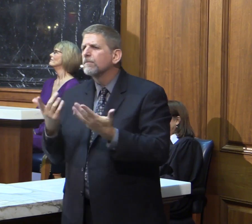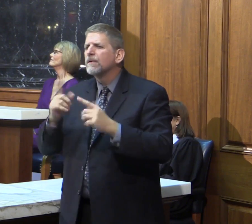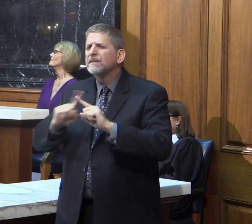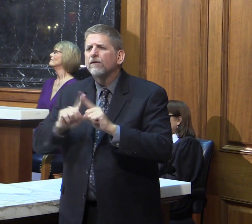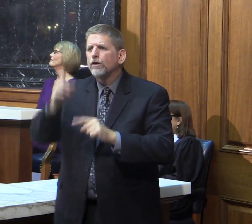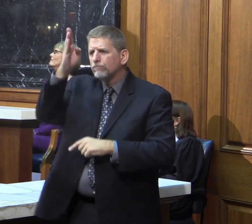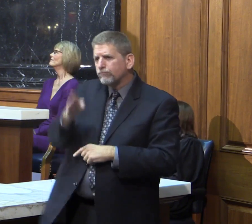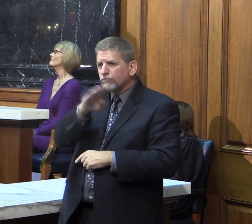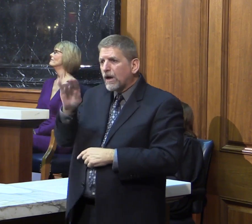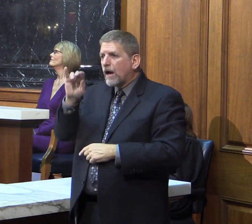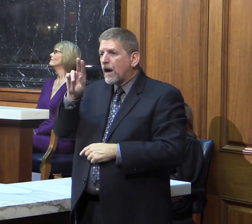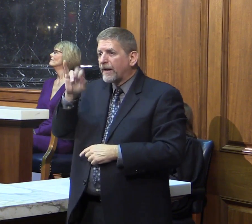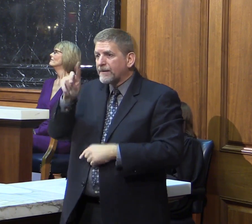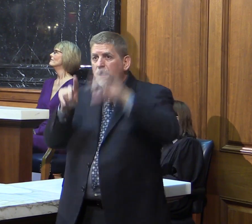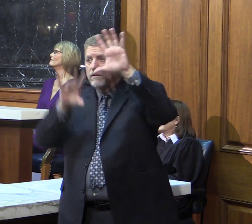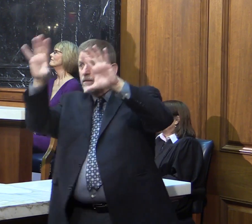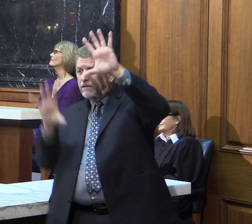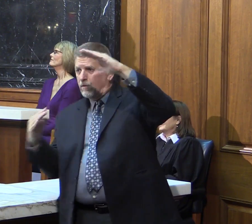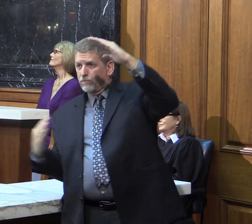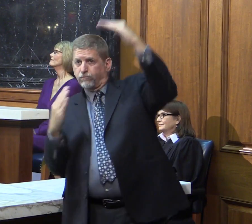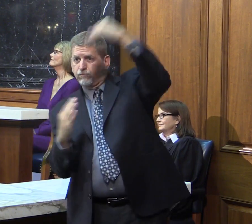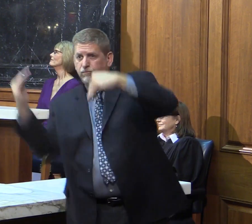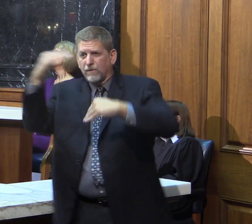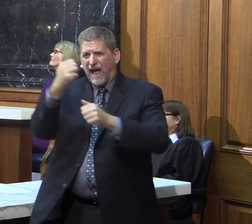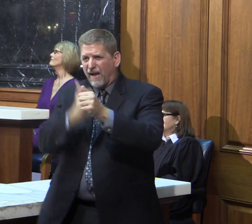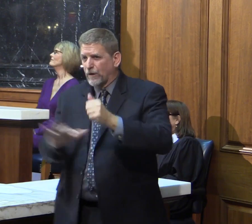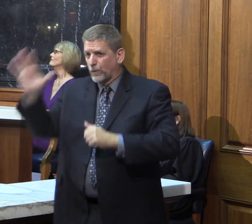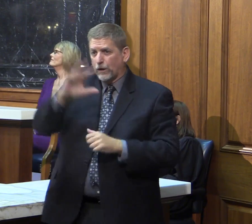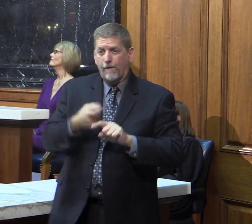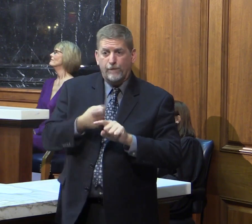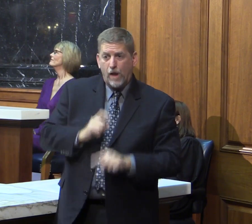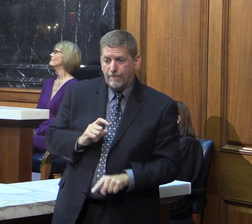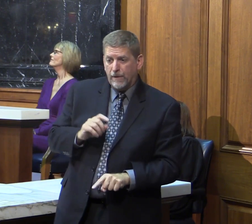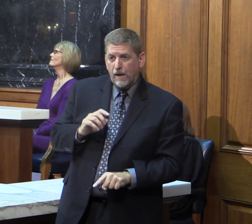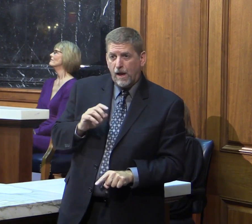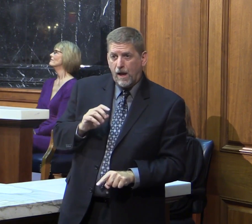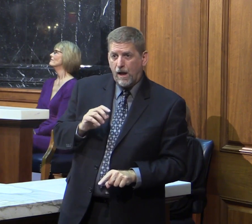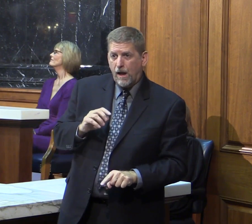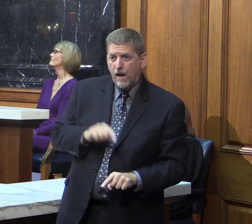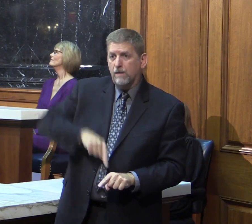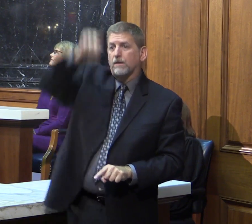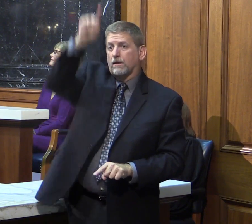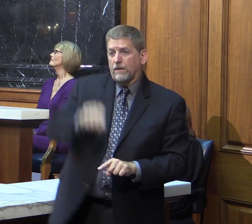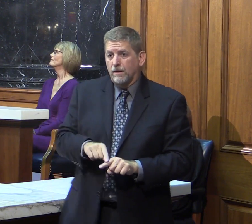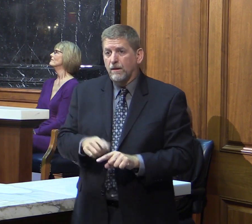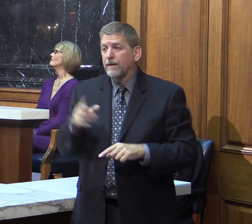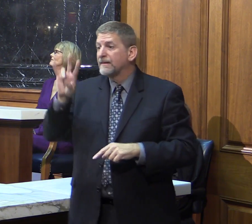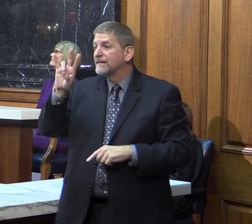Upgrades US 30 from Fort Wayne to Valparaiso, 31 to South Kent. Additional lanes on I-70